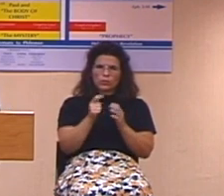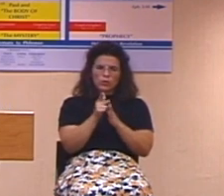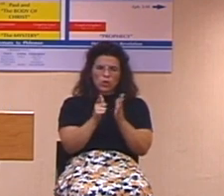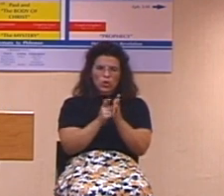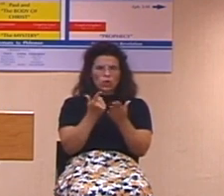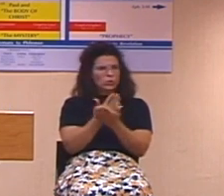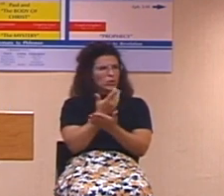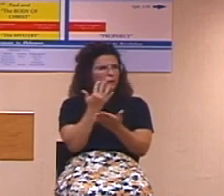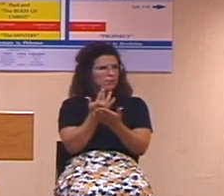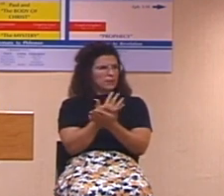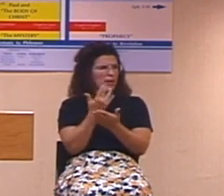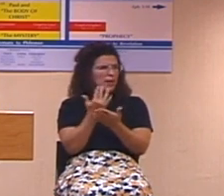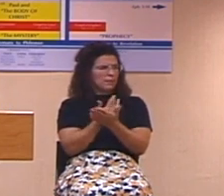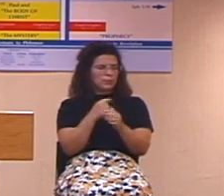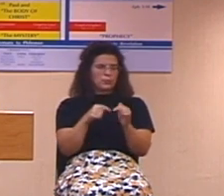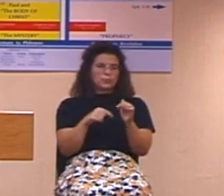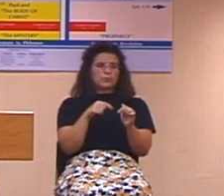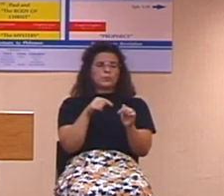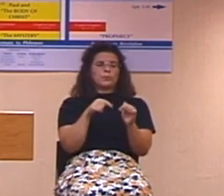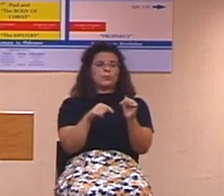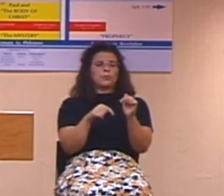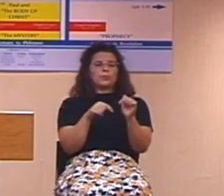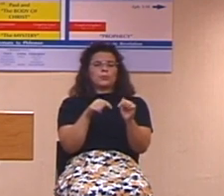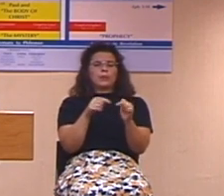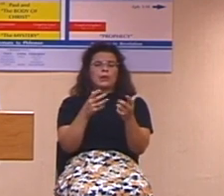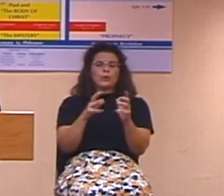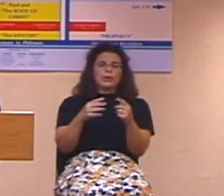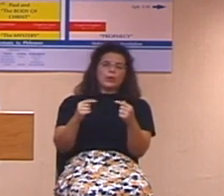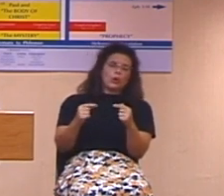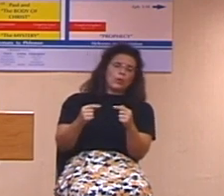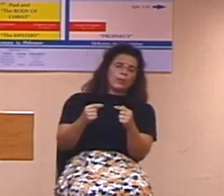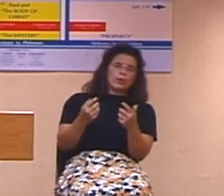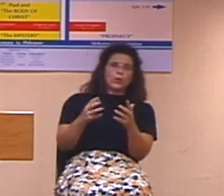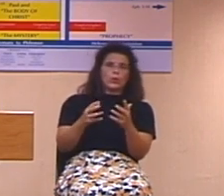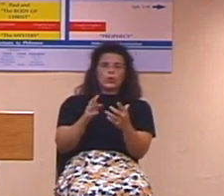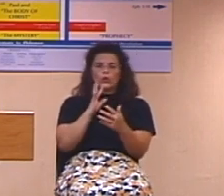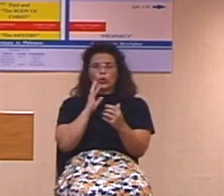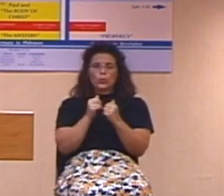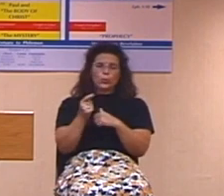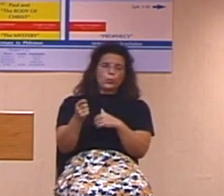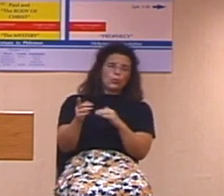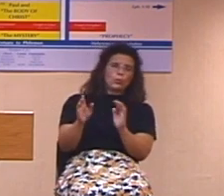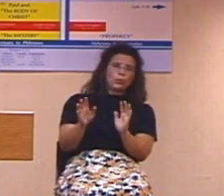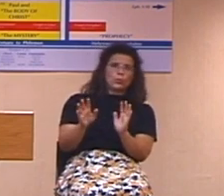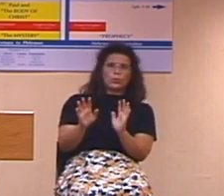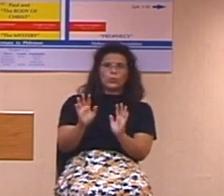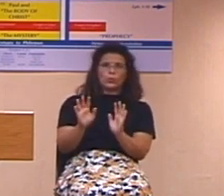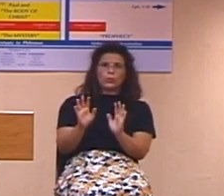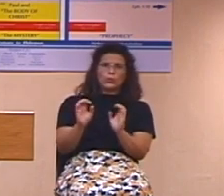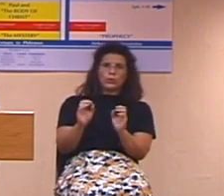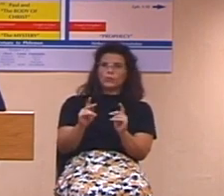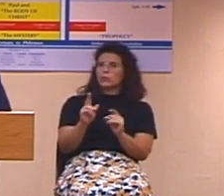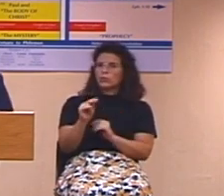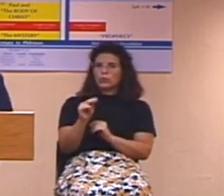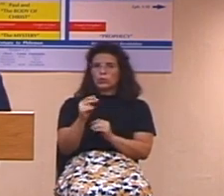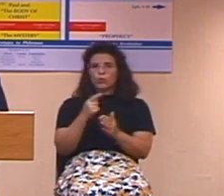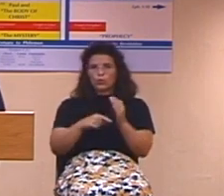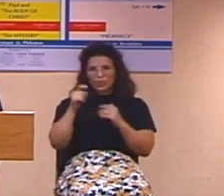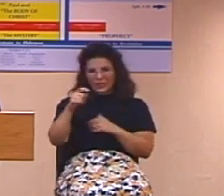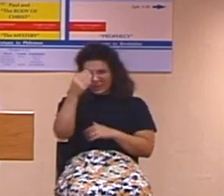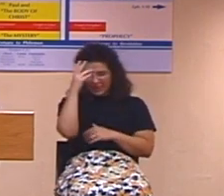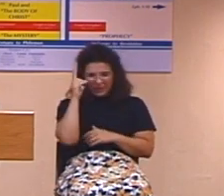sometimes? We kind of tiptoe around them, don't want to get in the argument, don't want to talk to them, okay. No, what do they need to